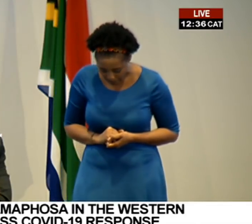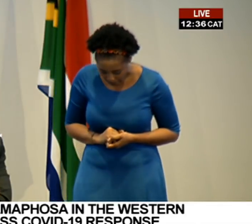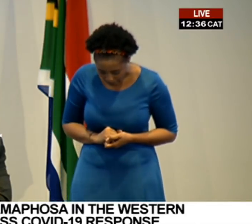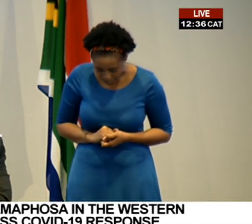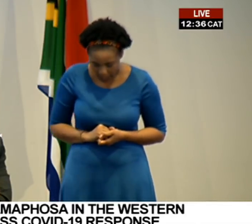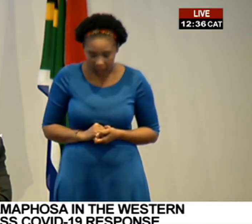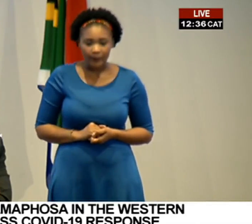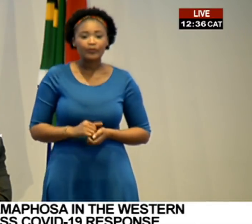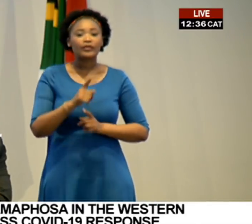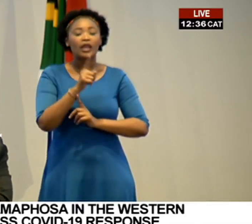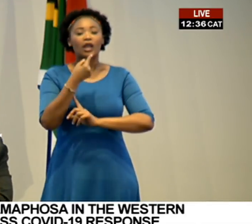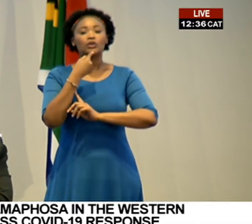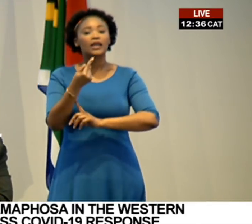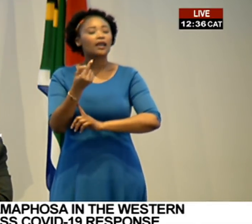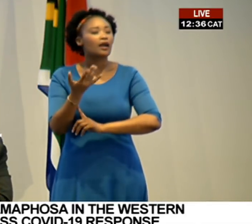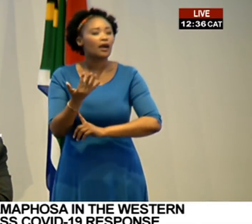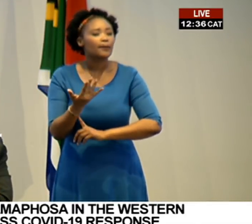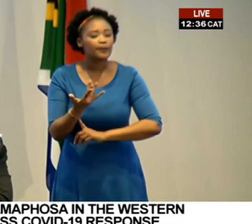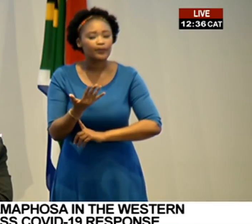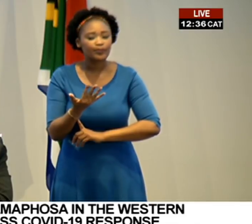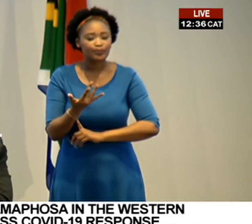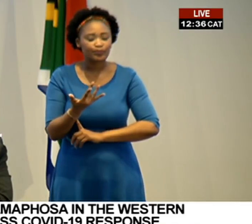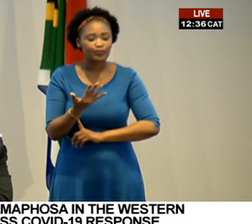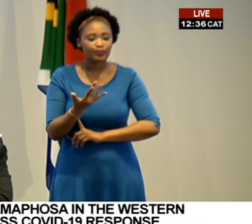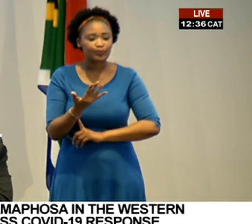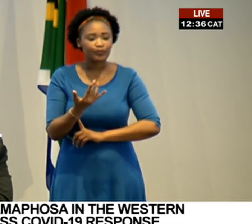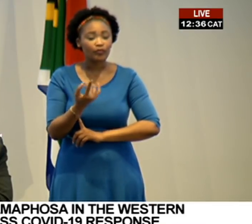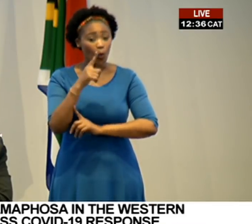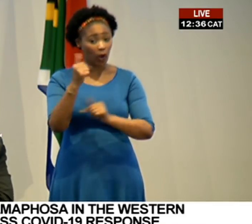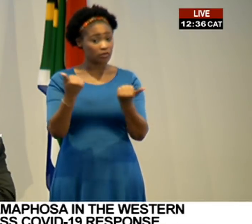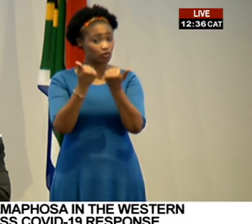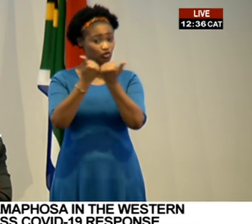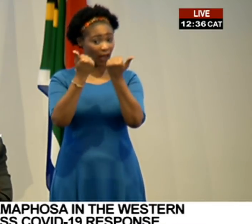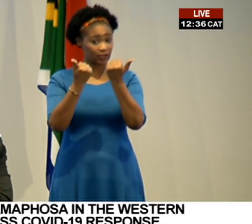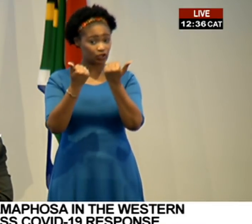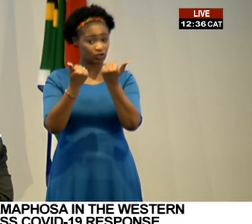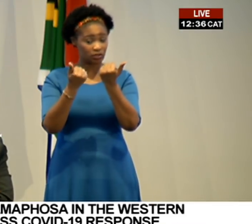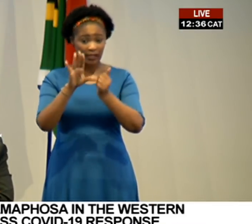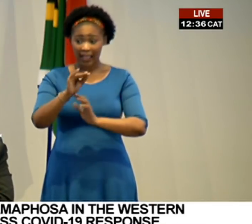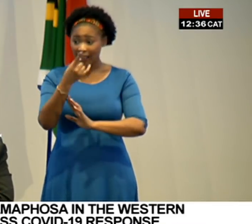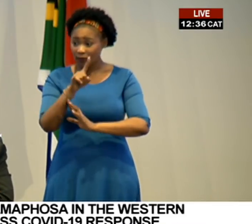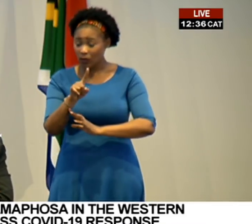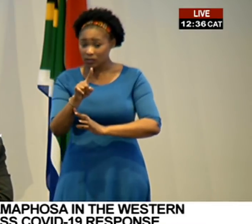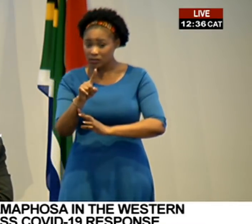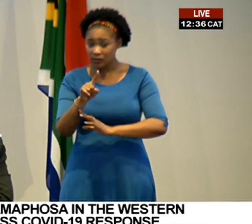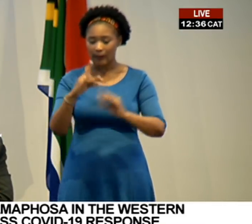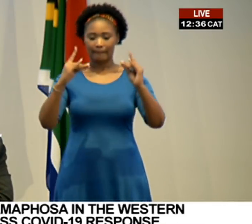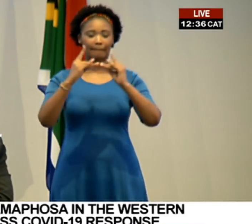You've alluded to the fact that one of the challenges that you're going to face is